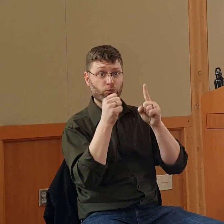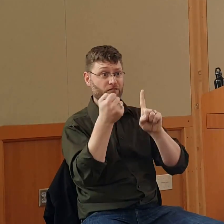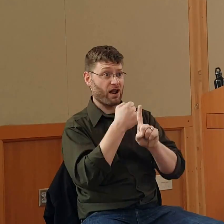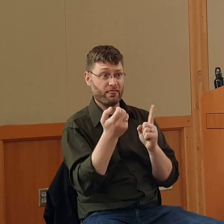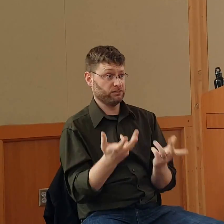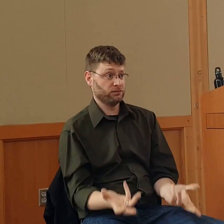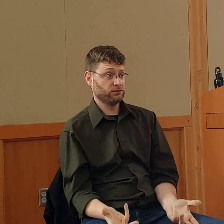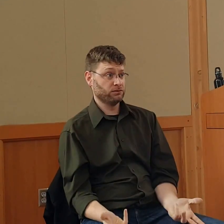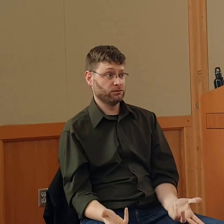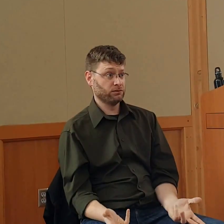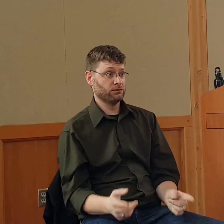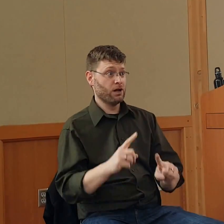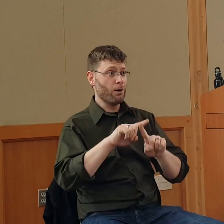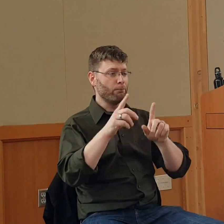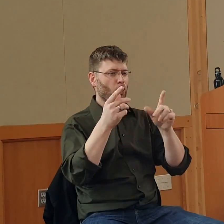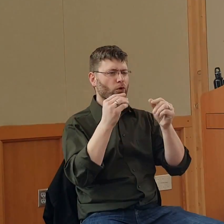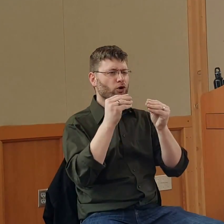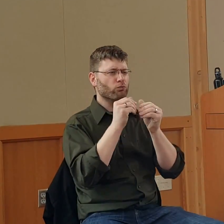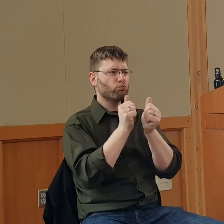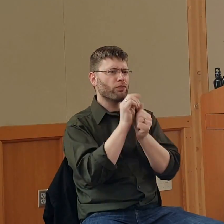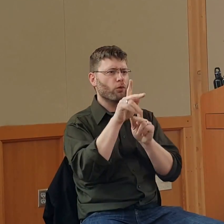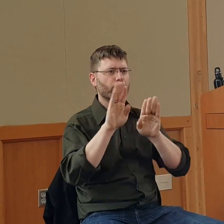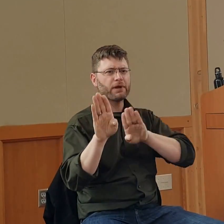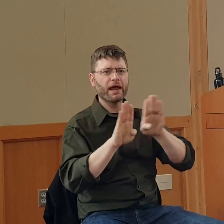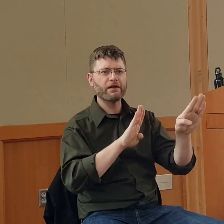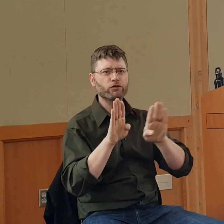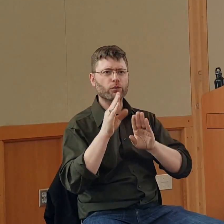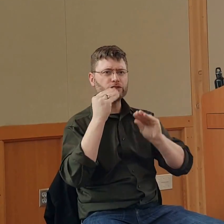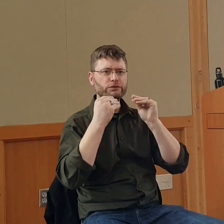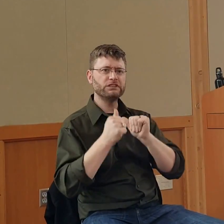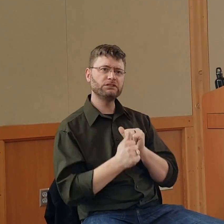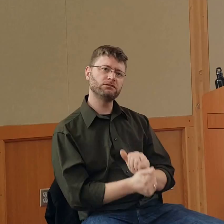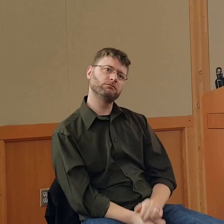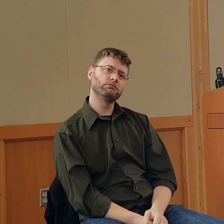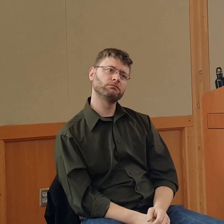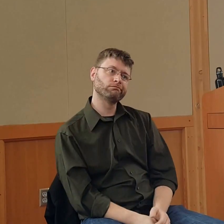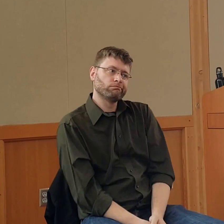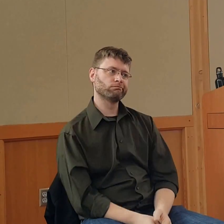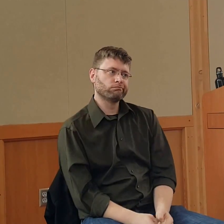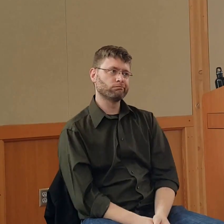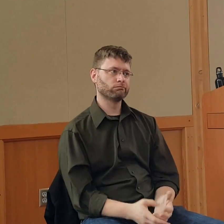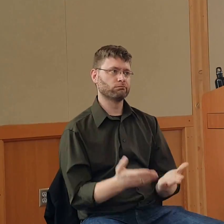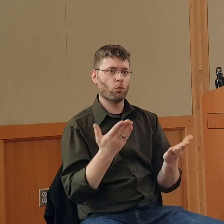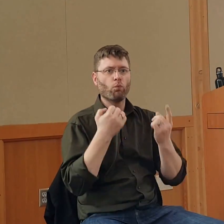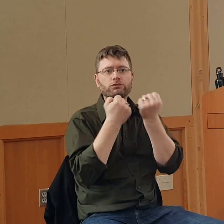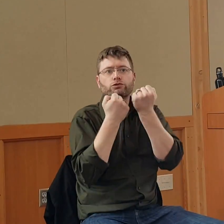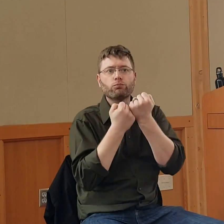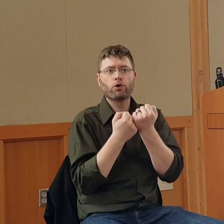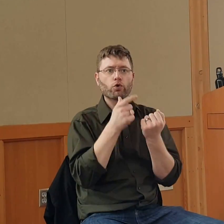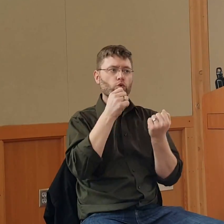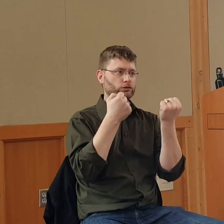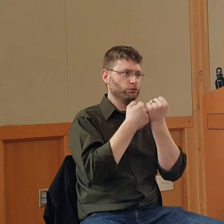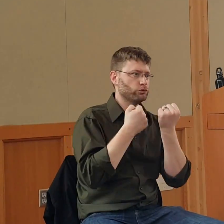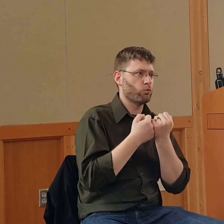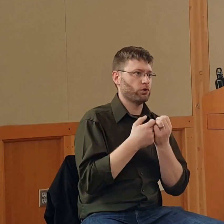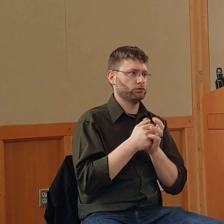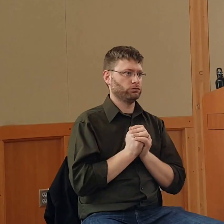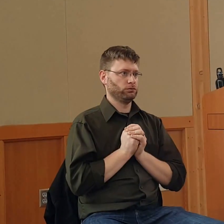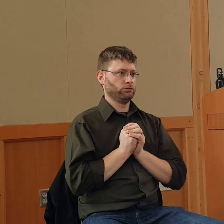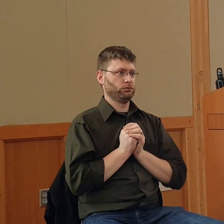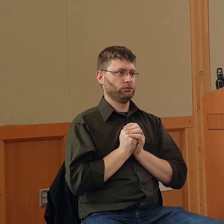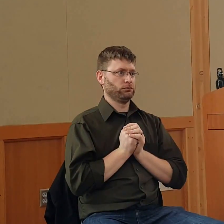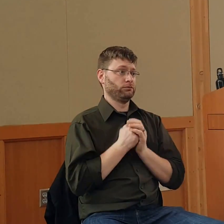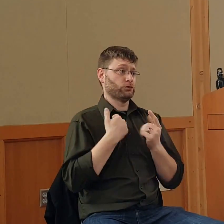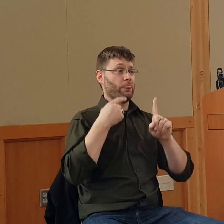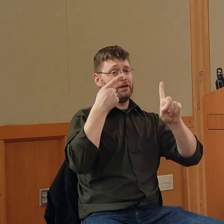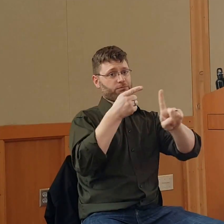doing so in our behavior every day. So the bottom line is to just decide what it is we want to support in the difference we're inevitably making. And that's my hope for